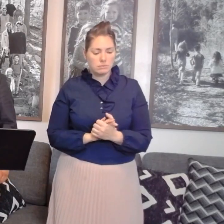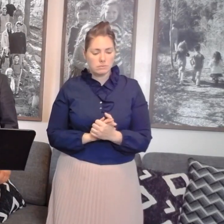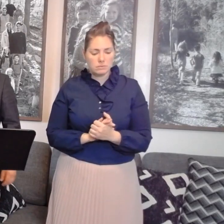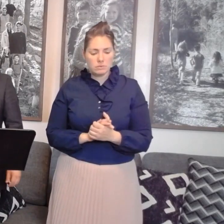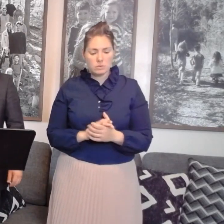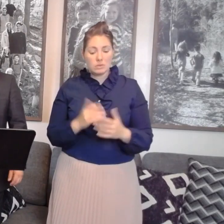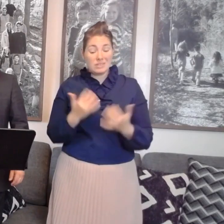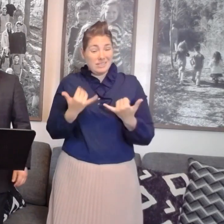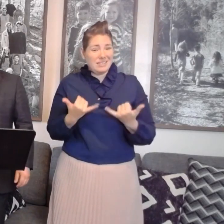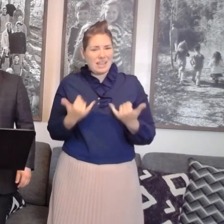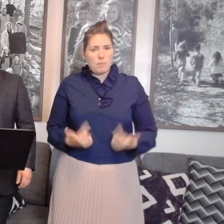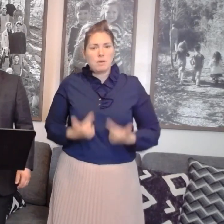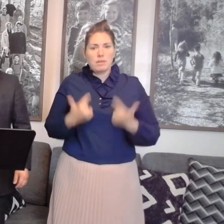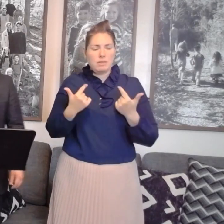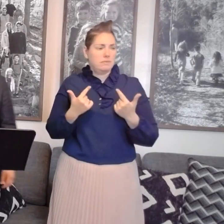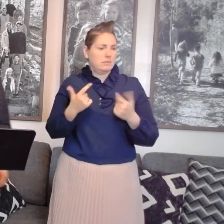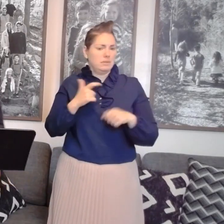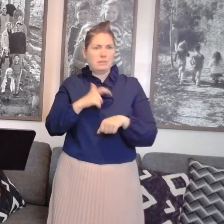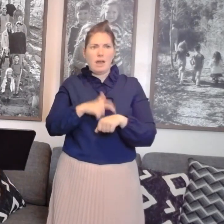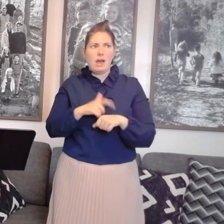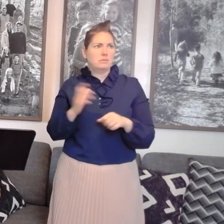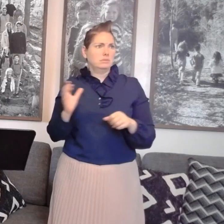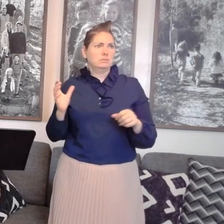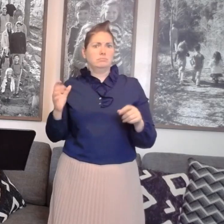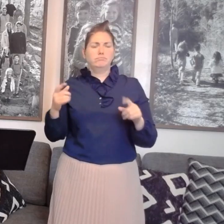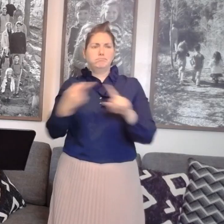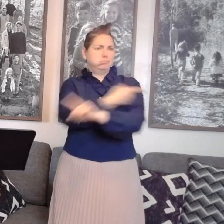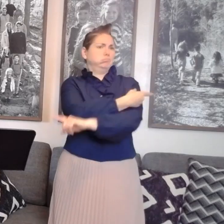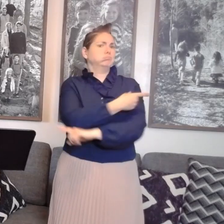We're living in unprecedented times.